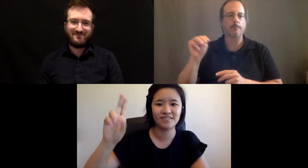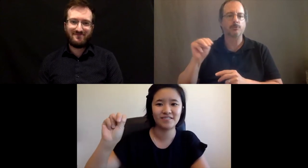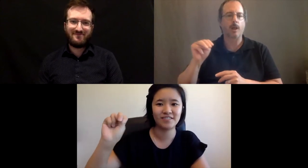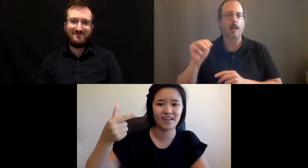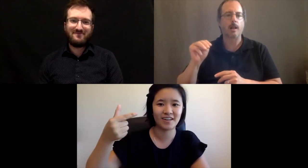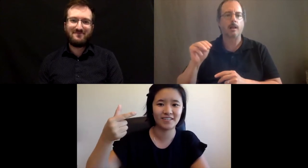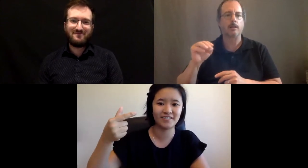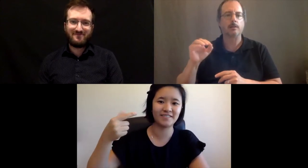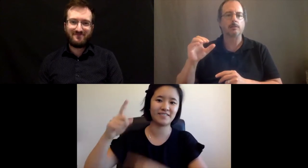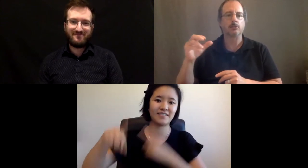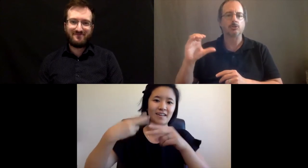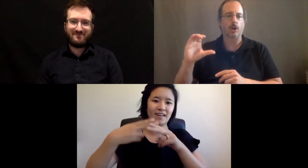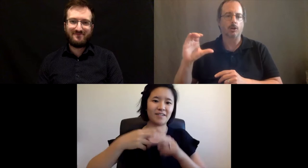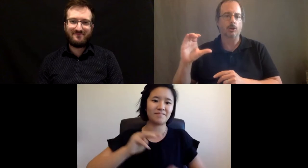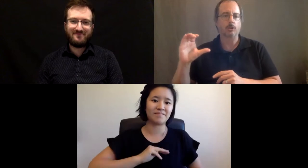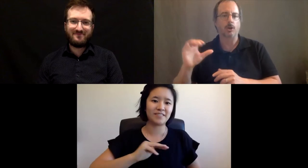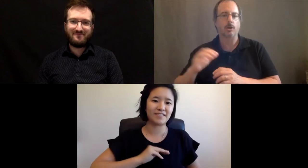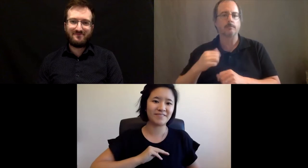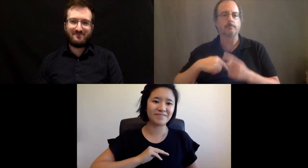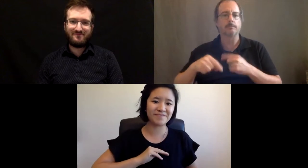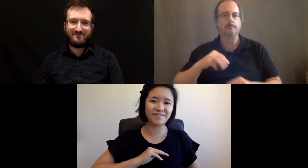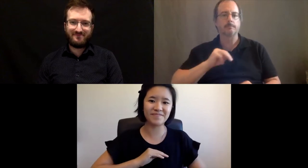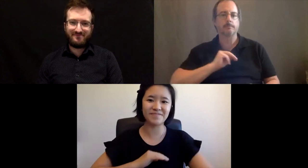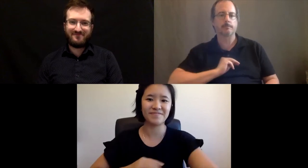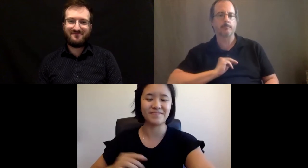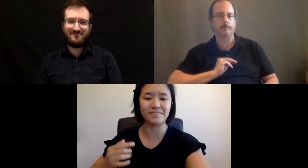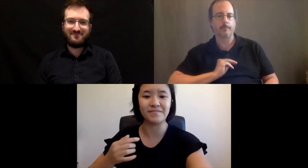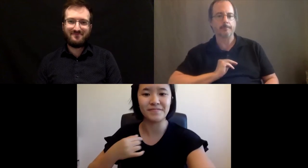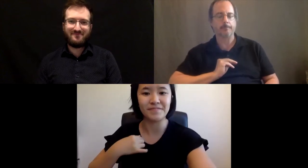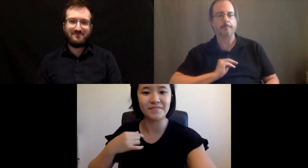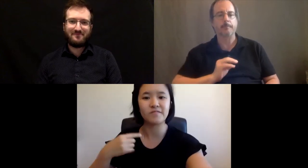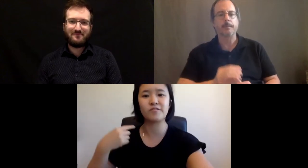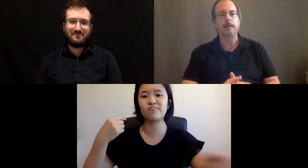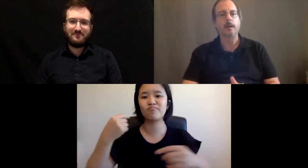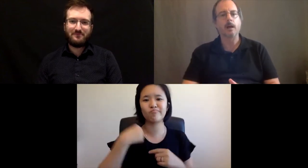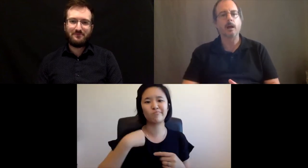My name is Michelle Chung. This is my sign name.